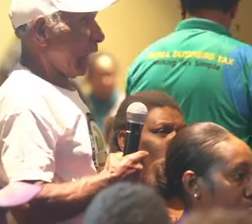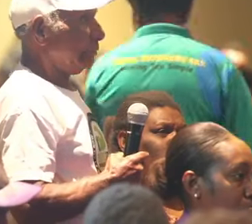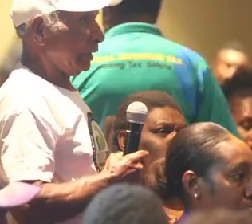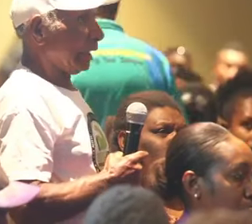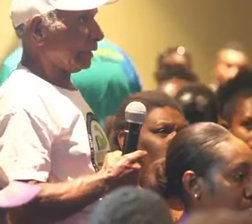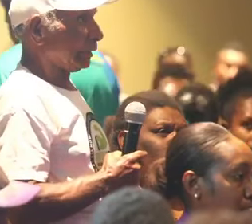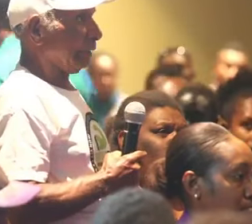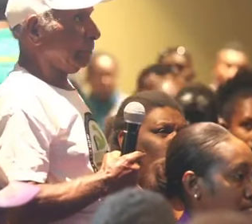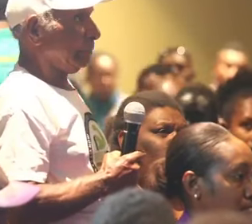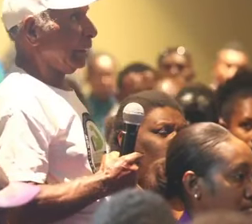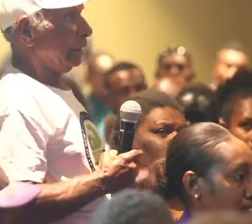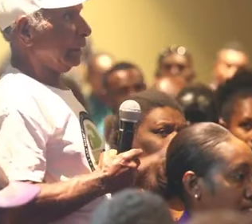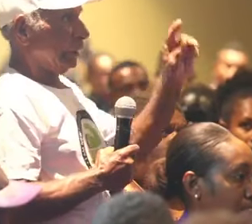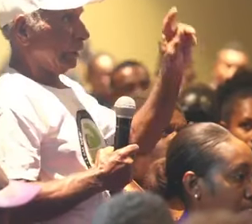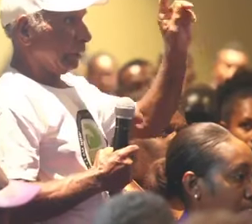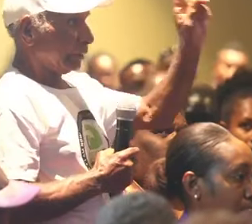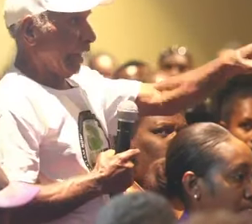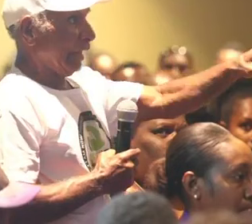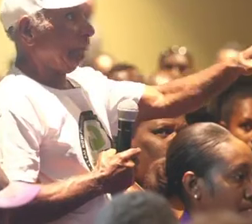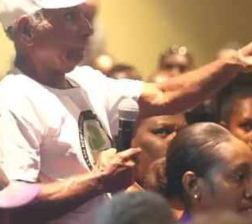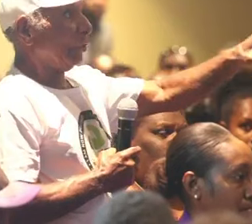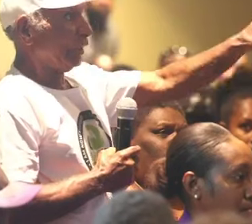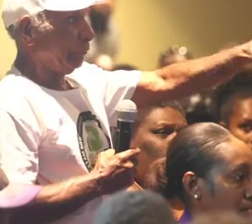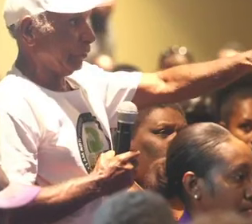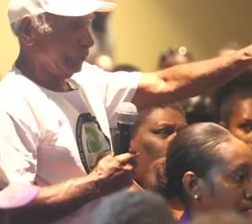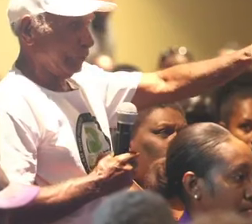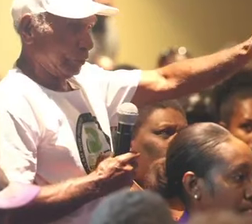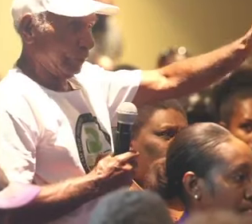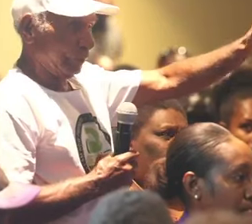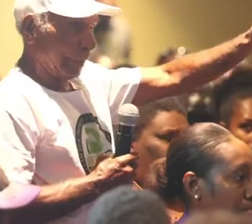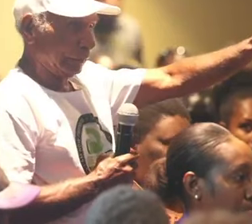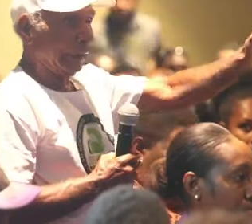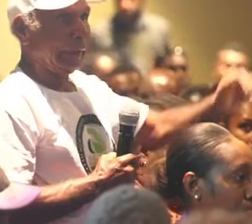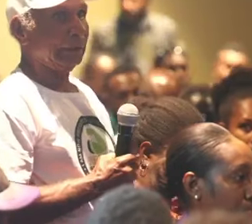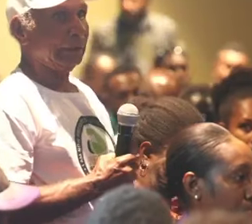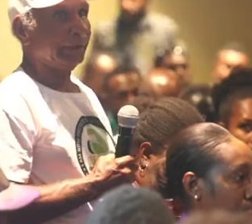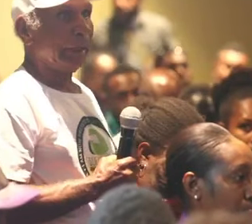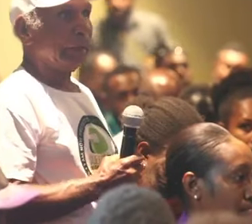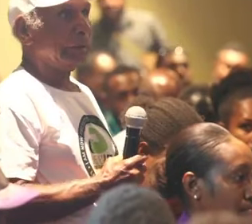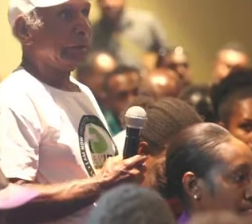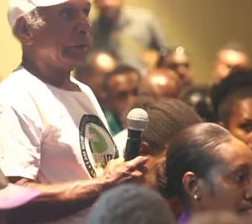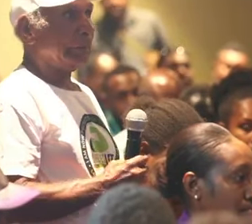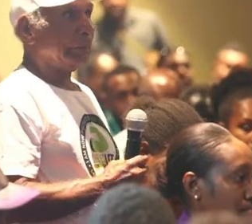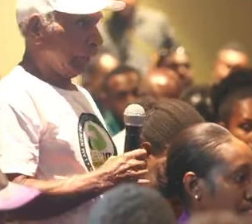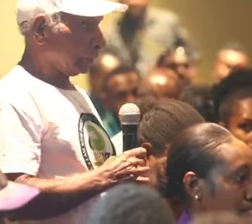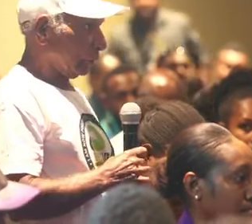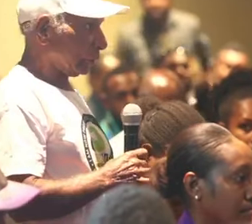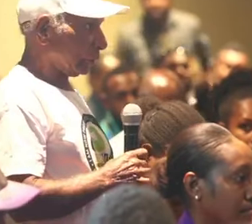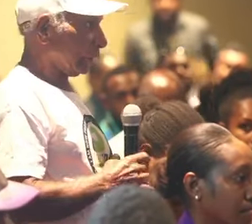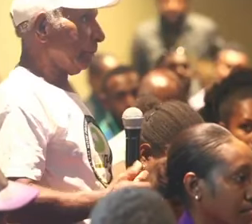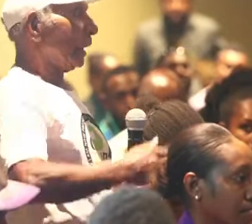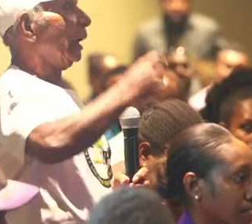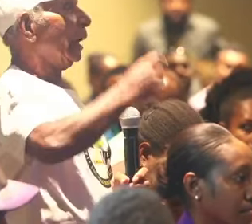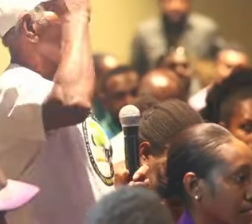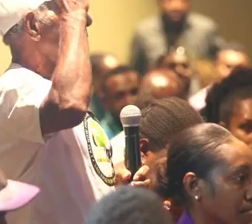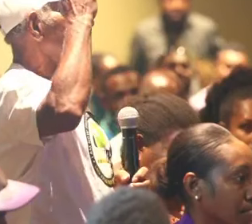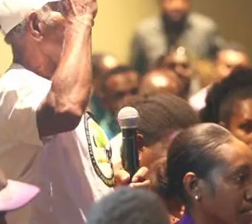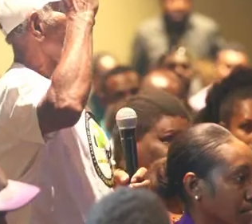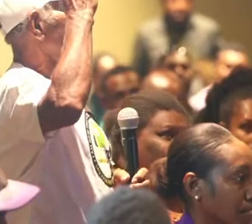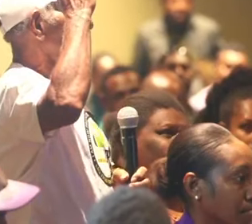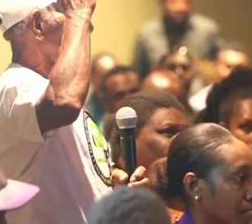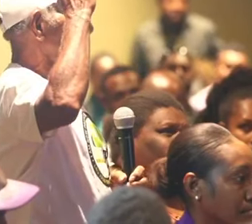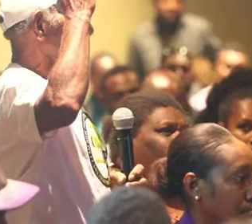Now, me like ask him, Sam, or Nemblo, you will lose him, director. Me like to call Sam.